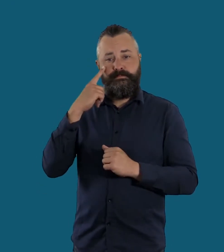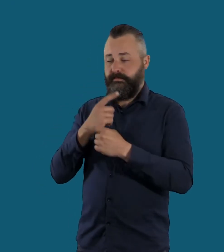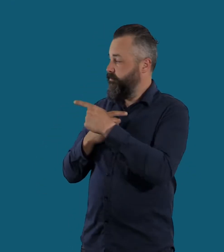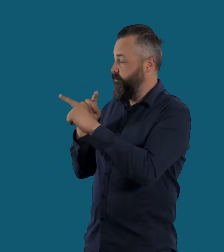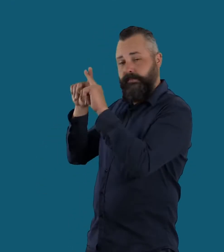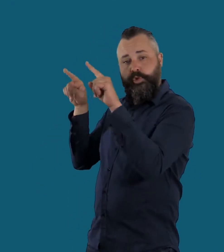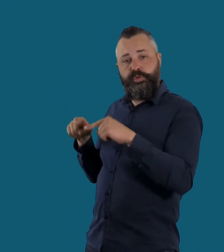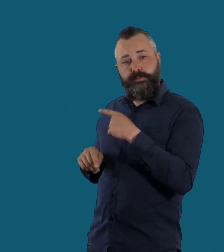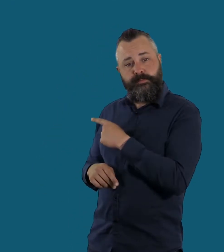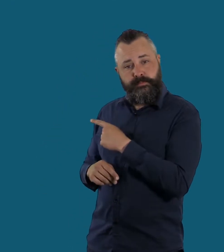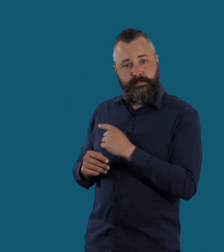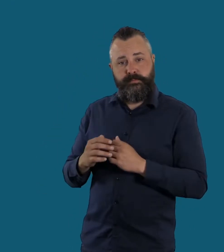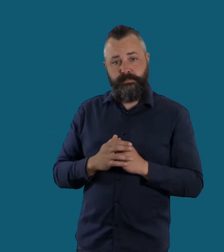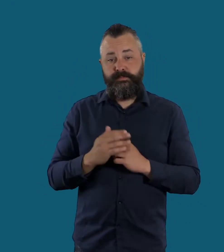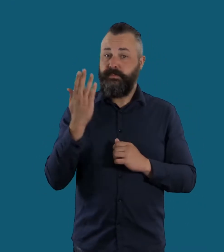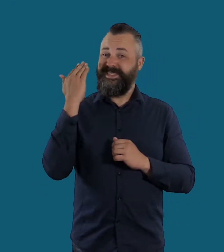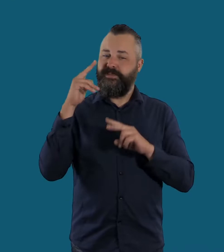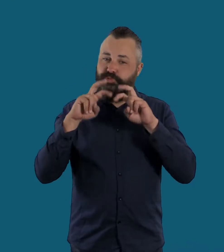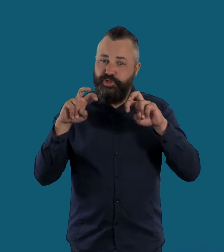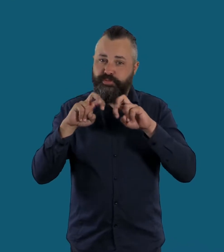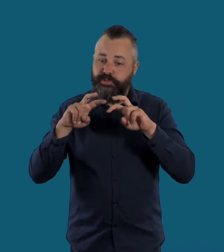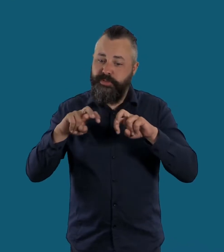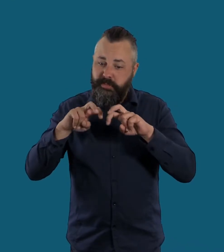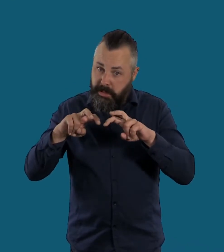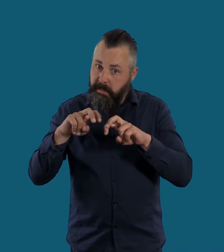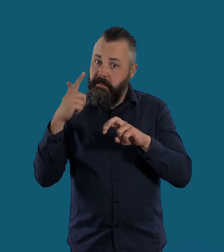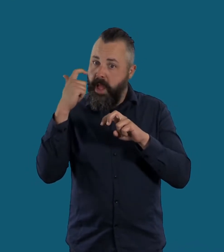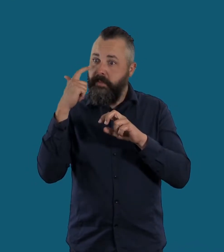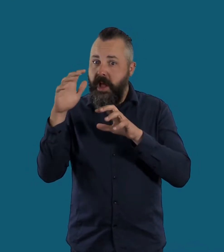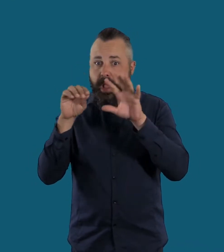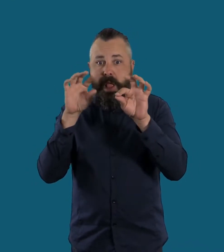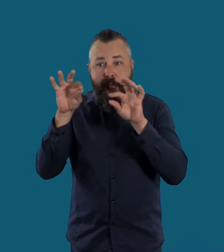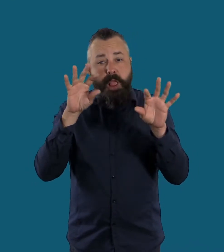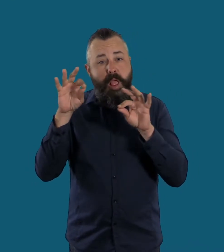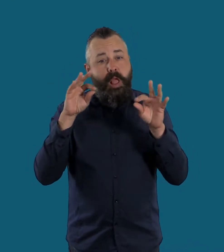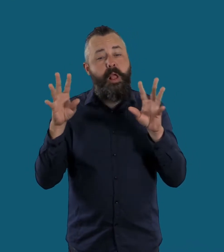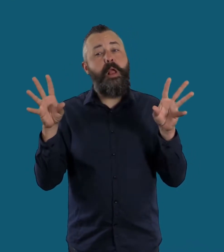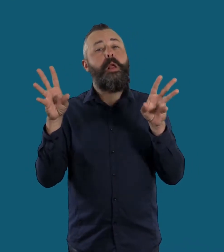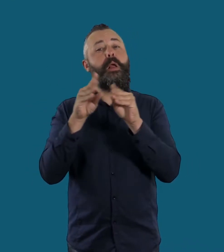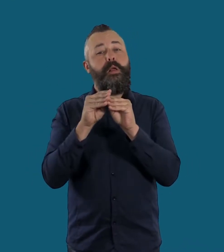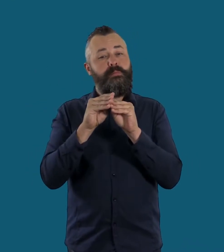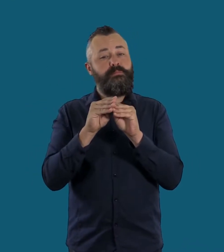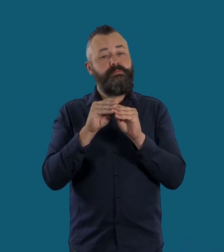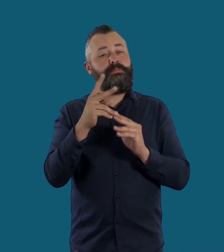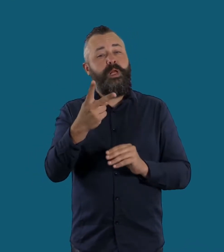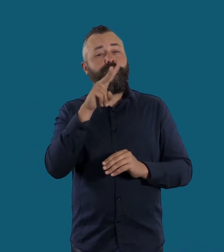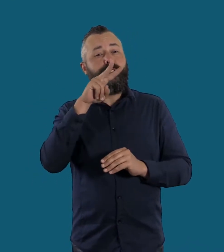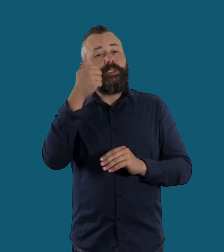In a recent study, Blanchy, 2014, identified a total of 260 bushfire events between 1901 and